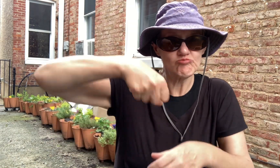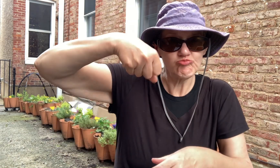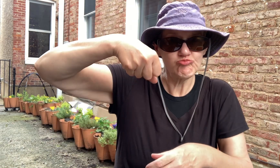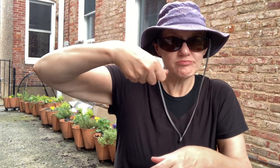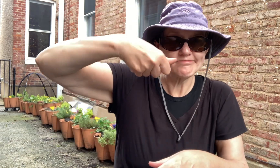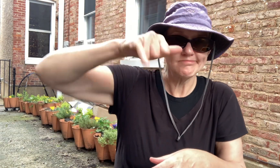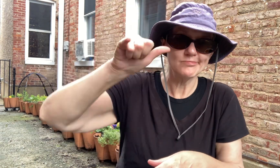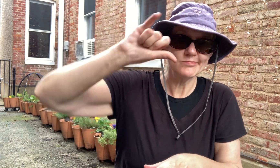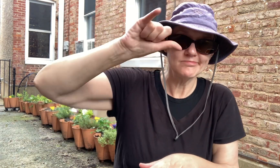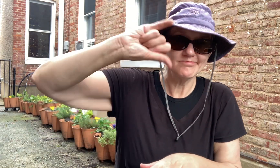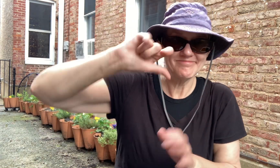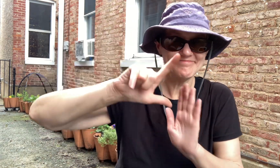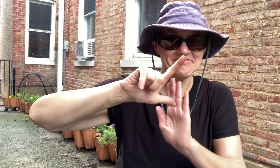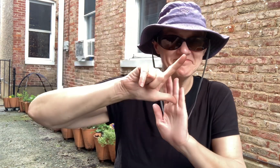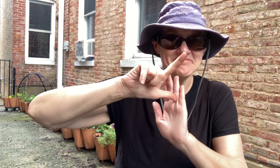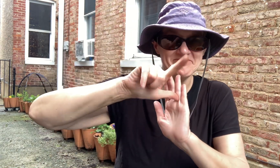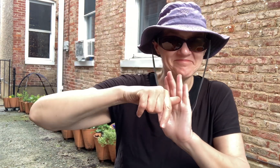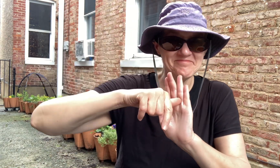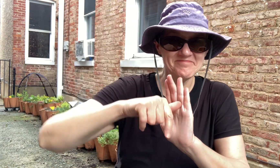sometimes I run it into a watering can.